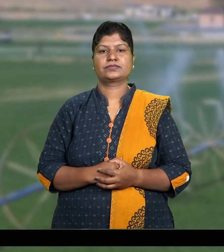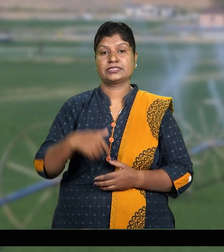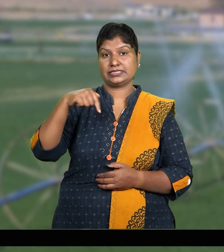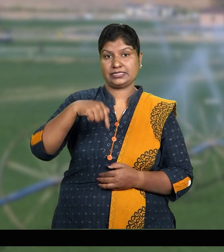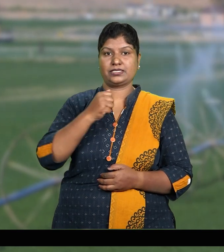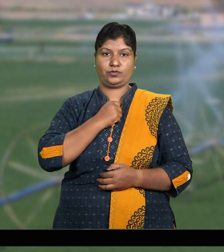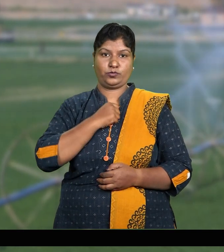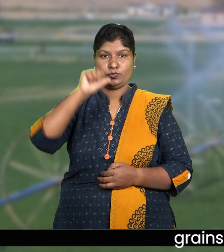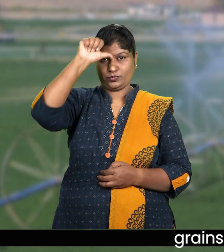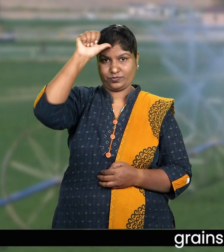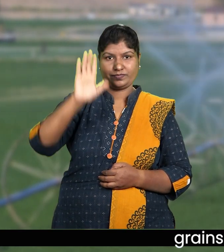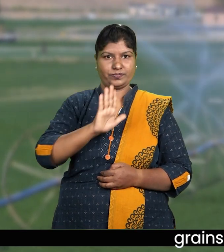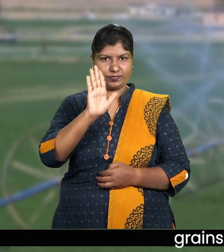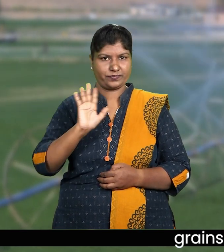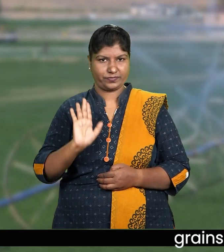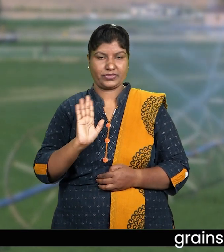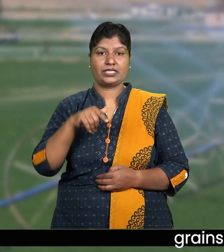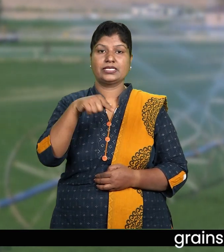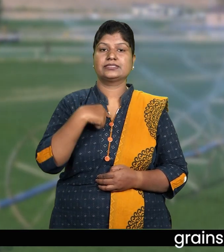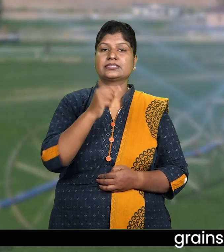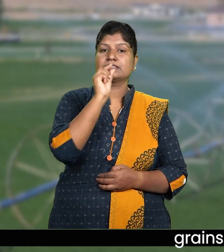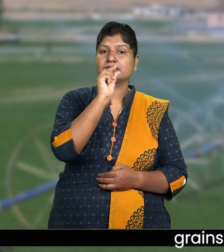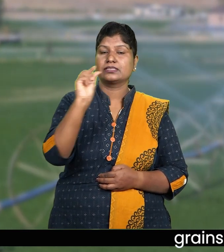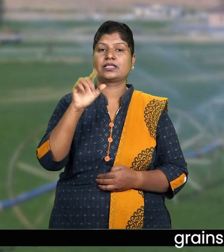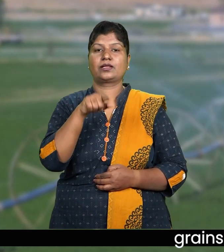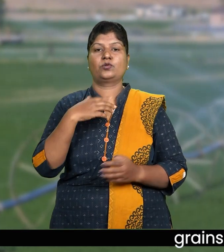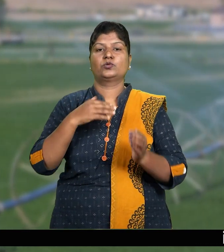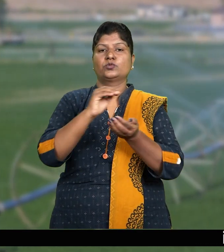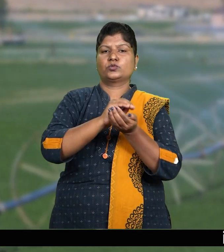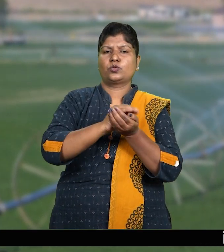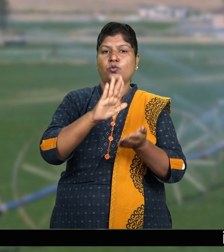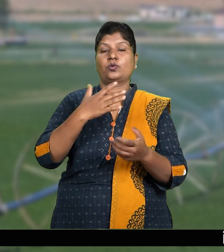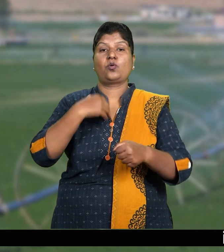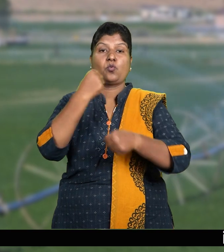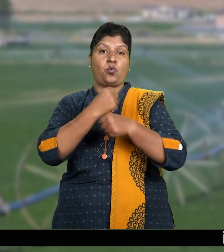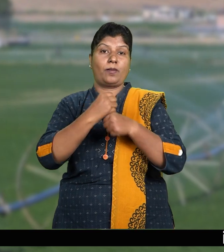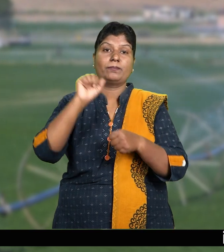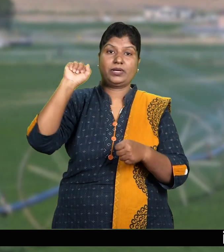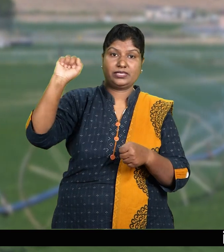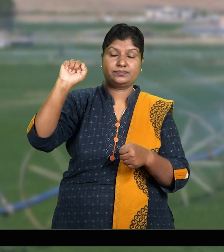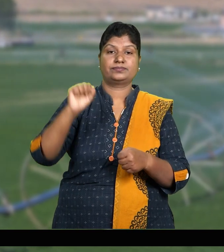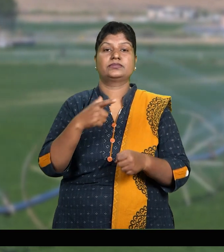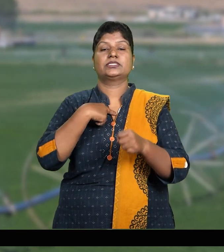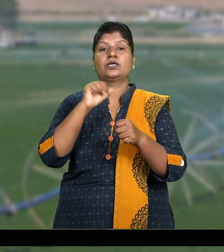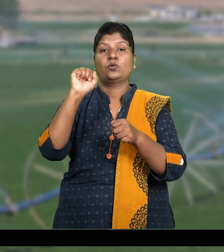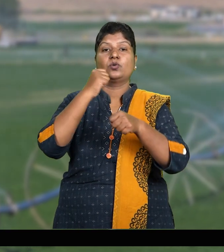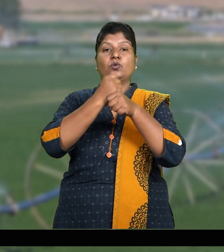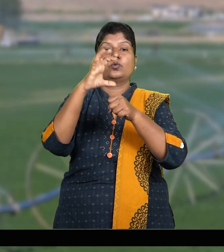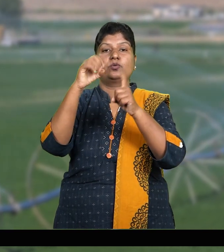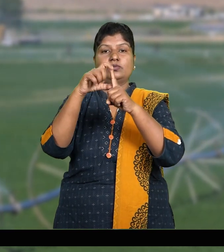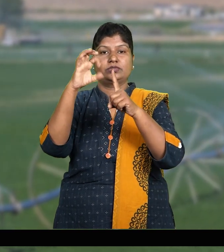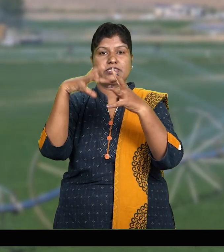In our country, grains are stored on a large scale in government-owned godowns.